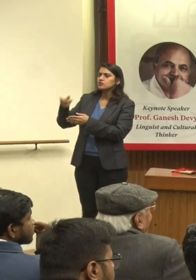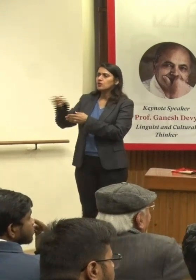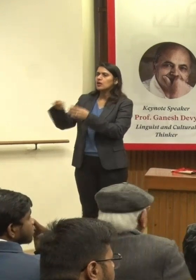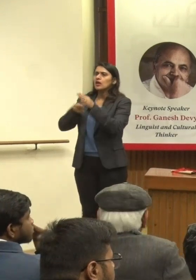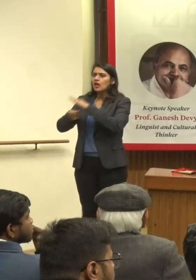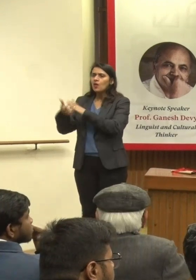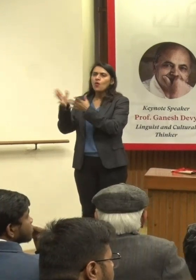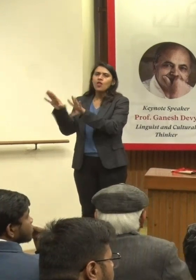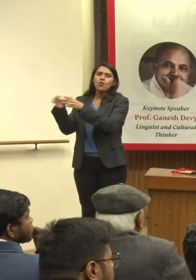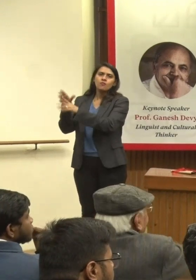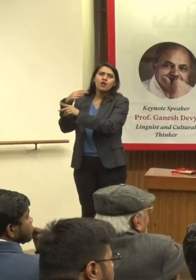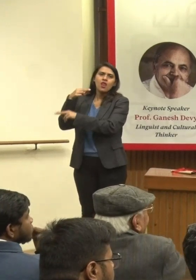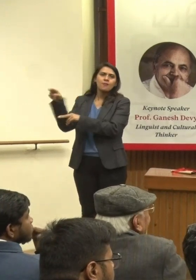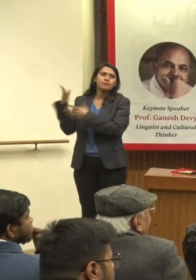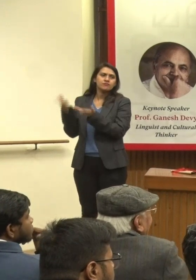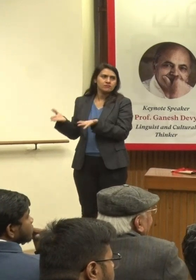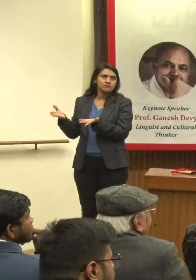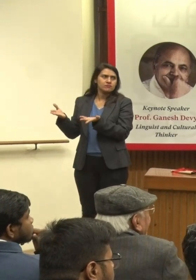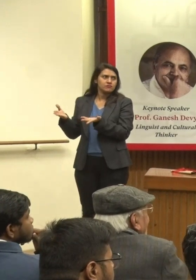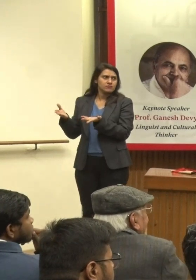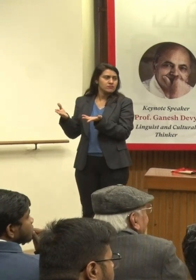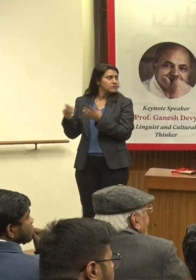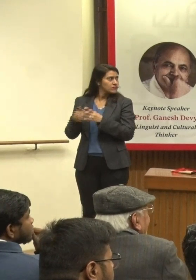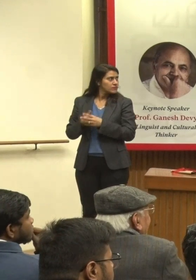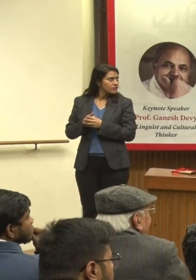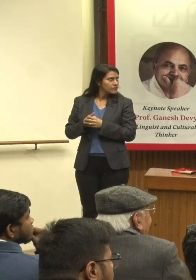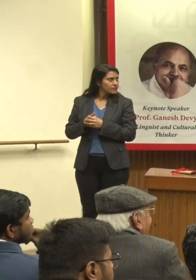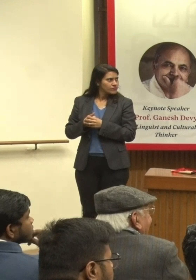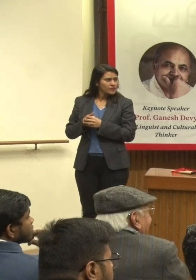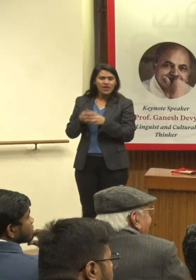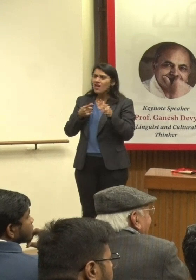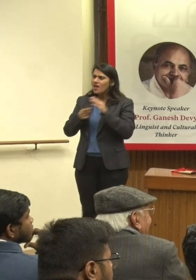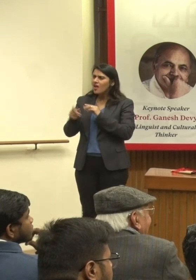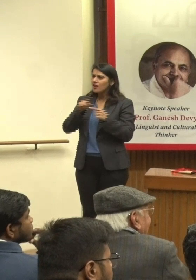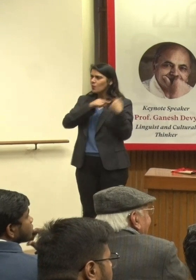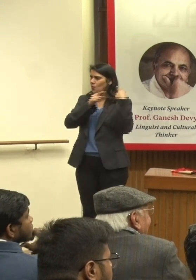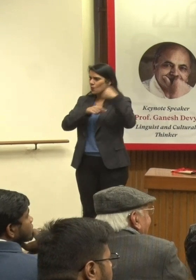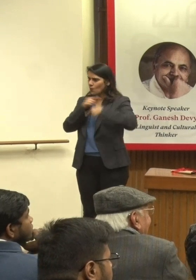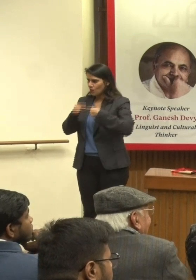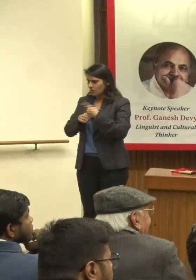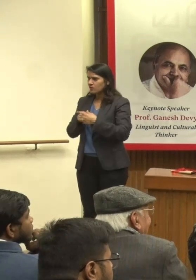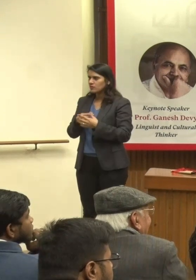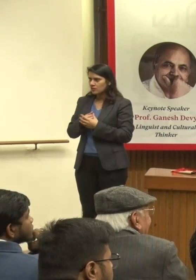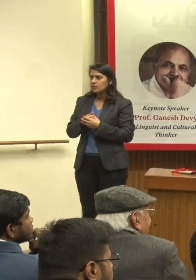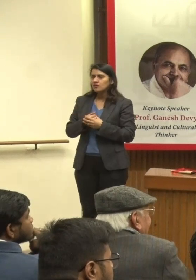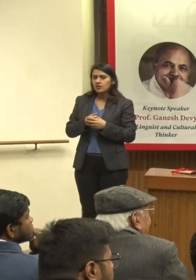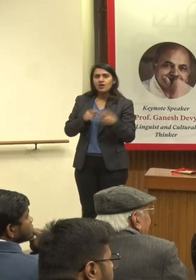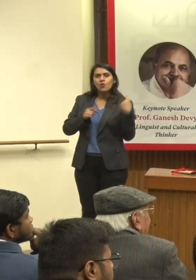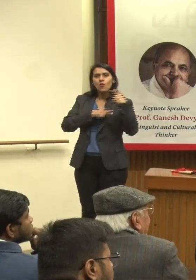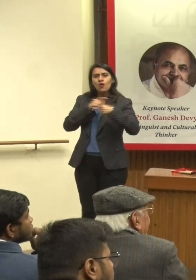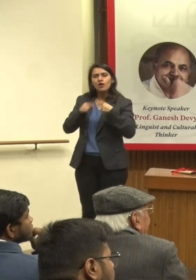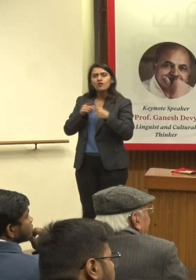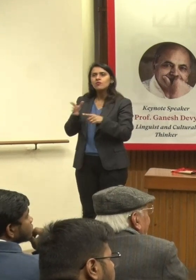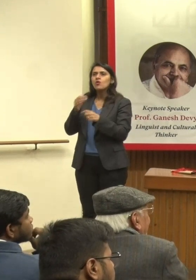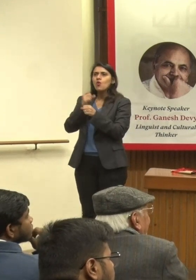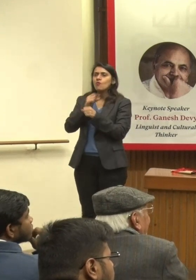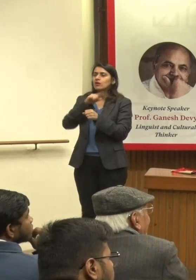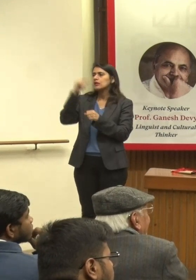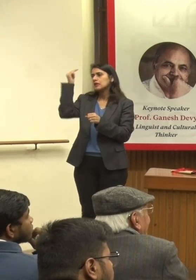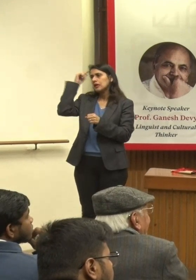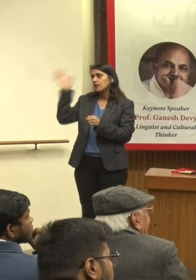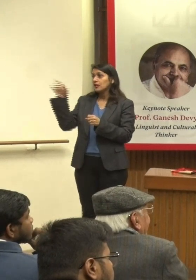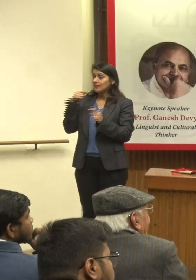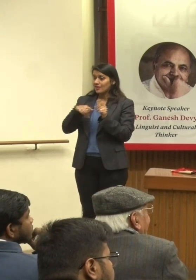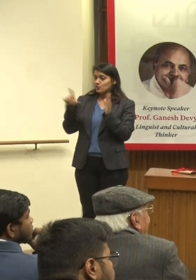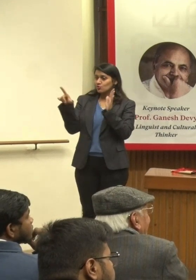This hereditary crime was the idea which governed their minds. This law